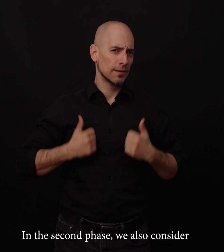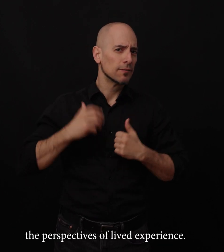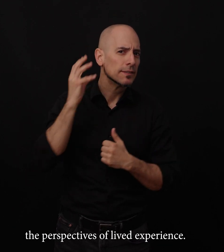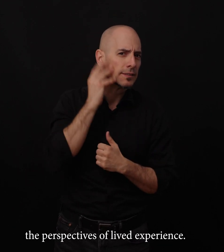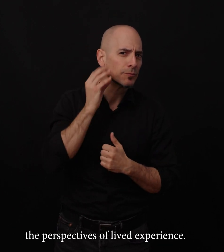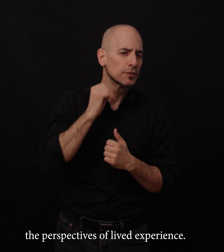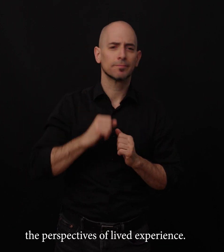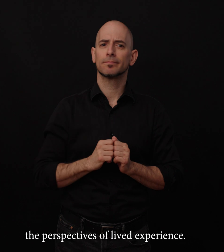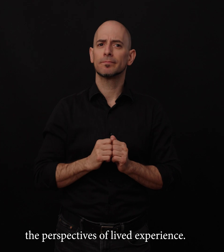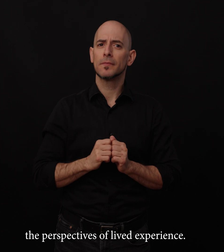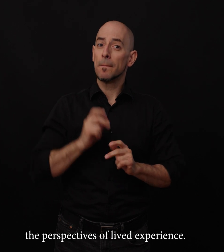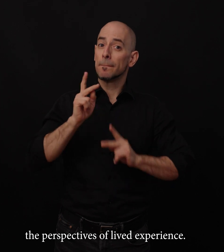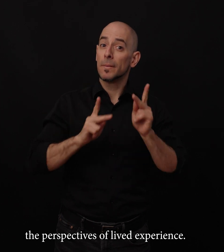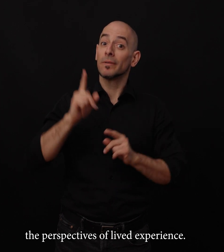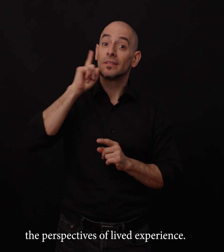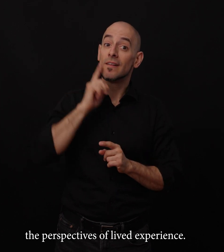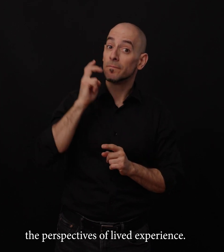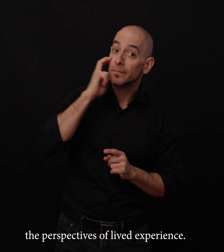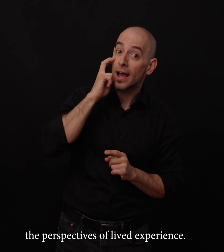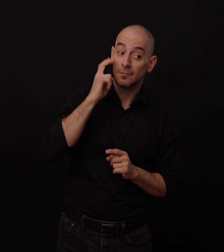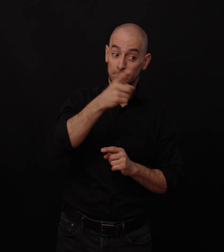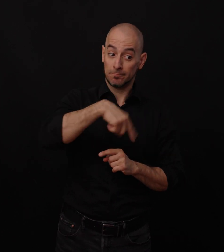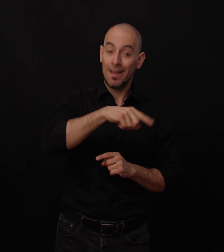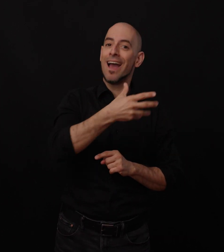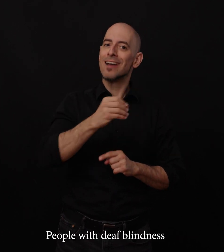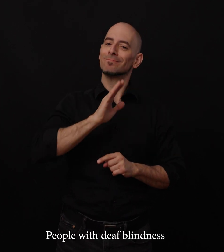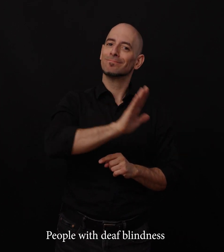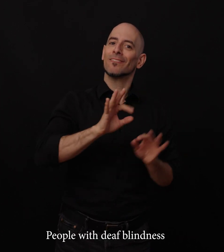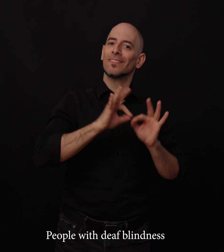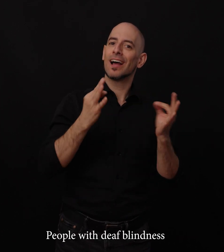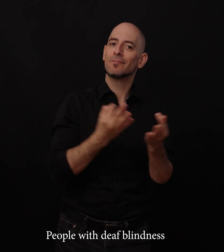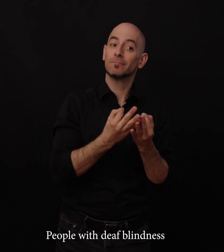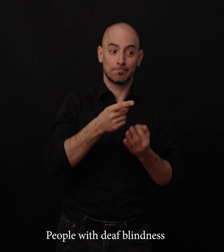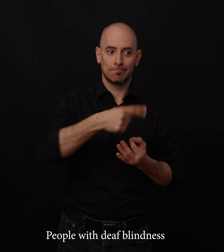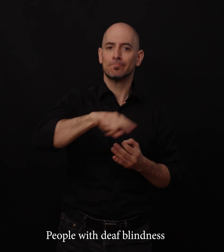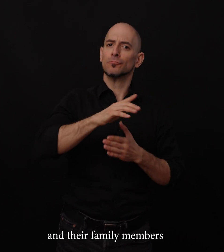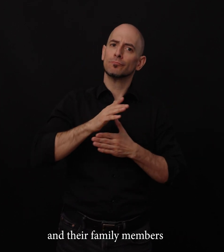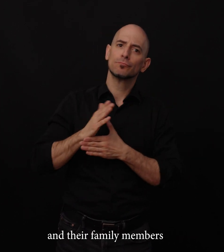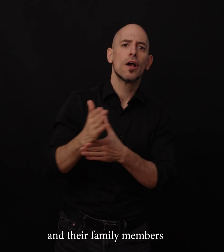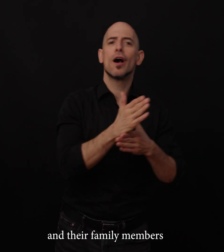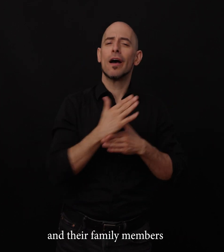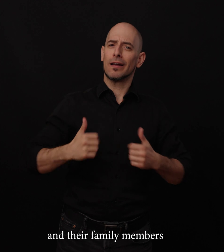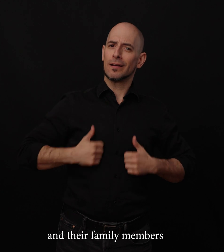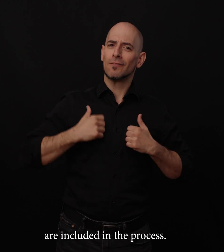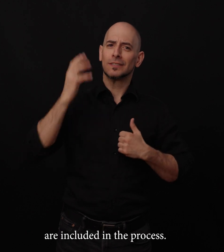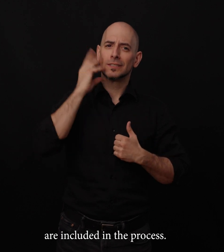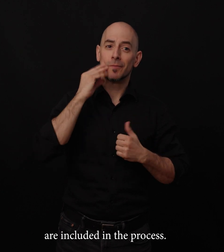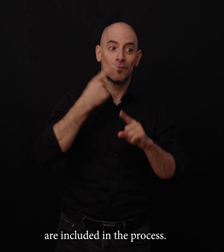the perspectives of lived experience. People with deafblindness and their family members are